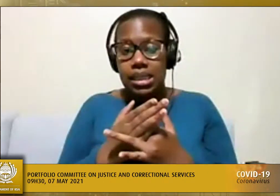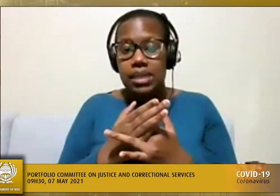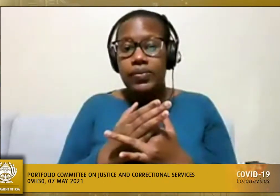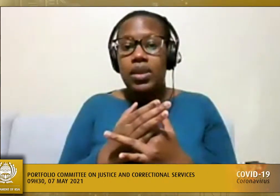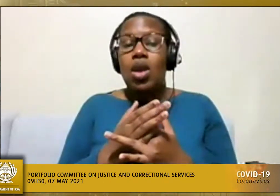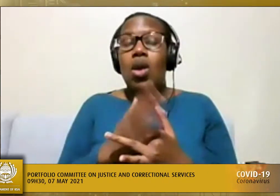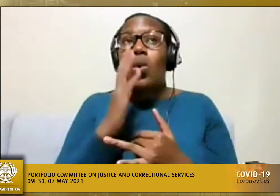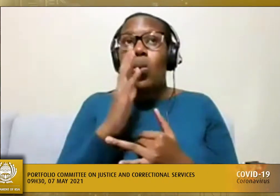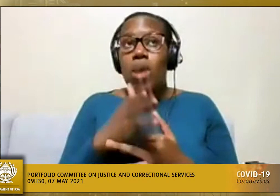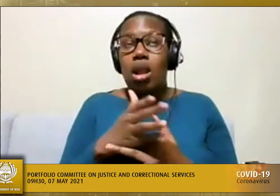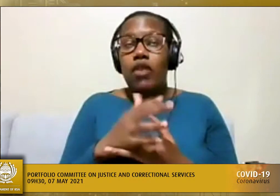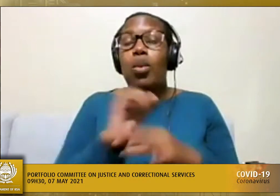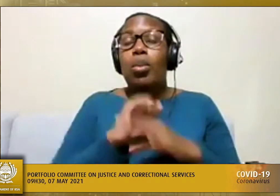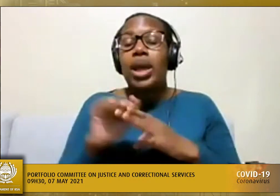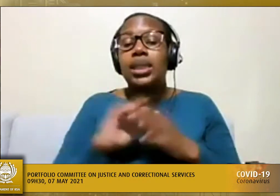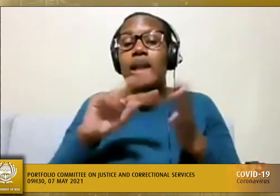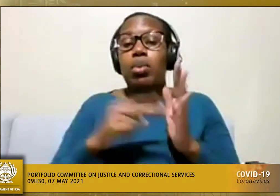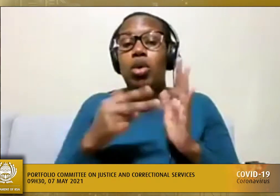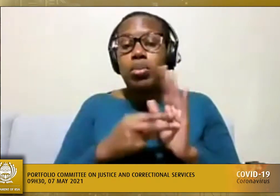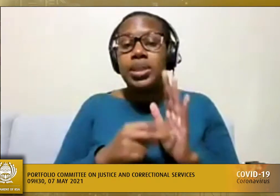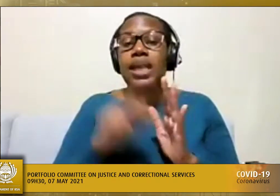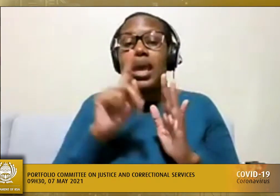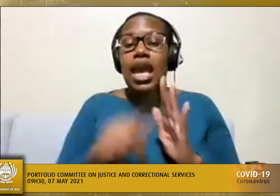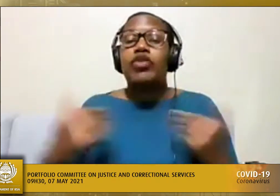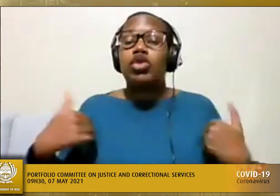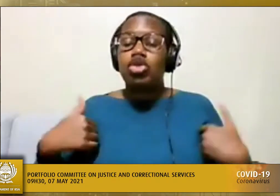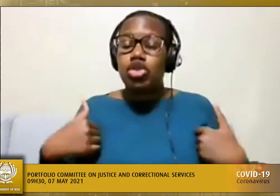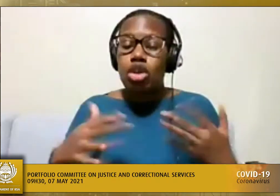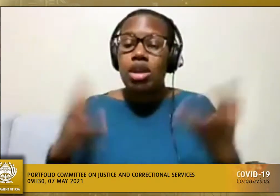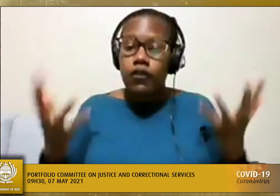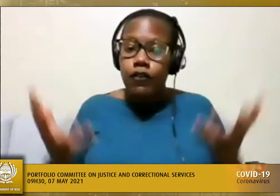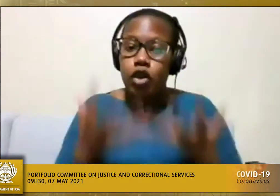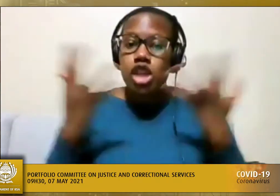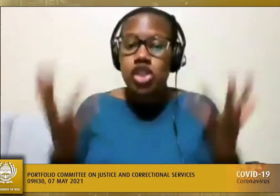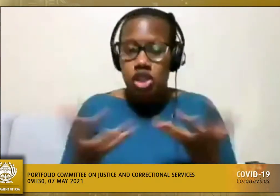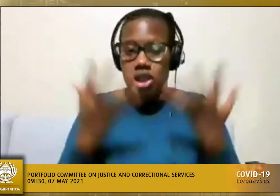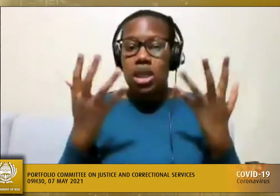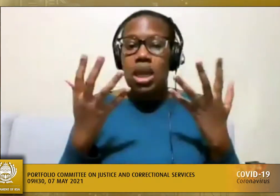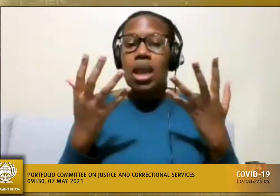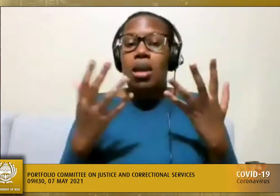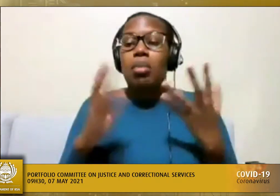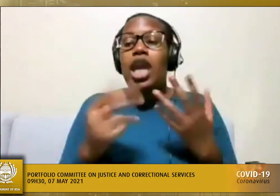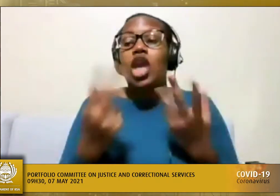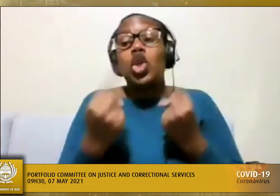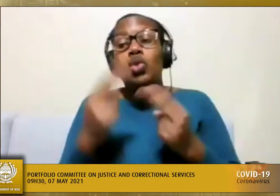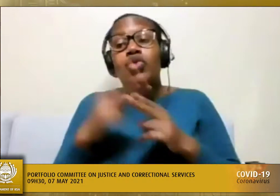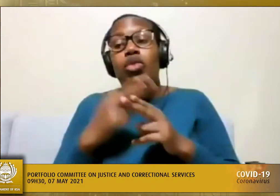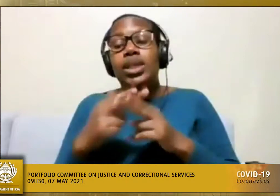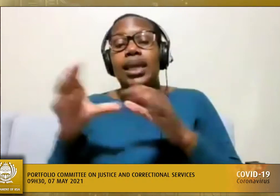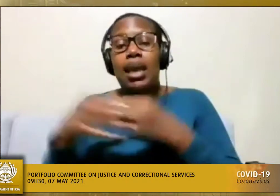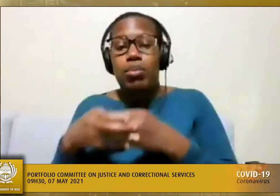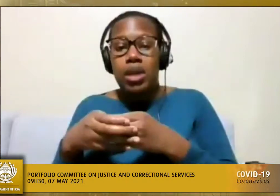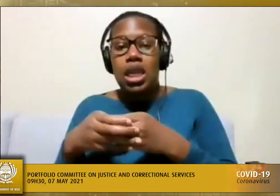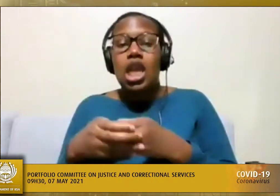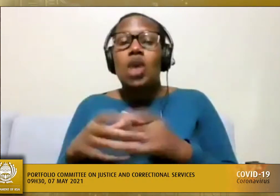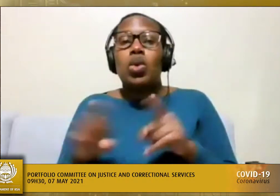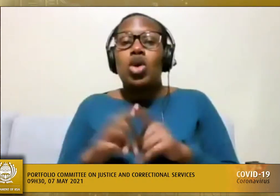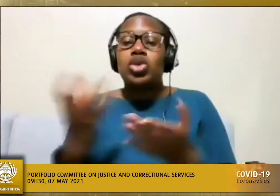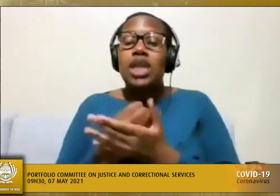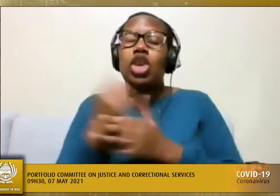afresh by the new forensic firm it will also take years for the new forensic firm to obtain all relevant documents